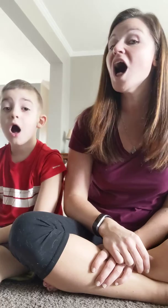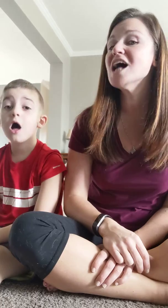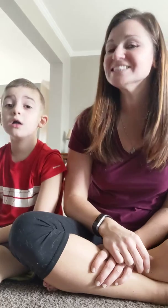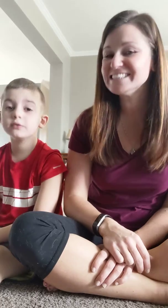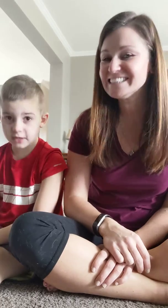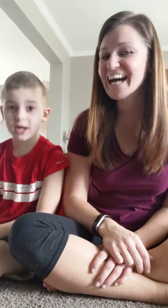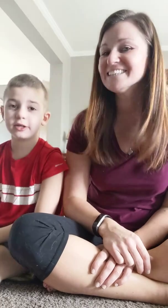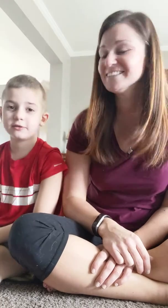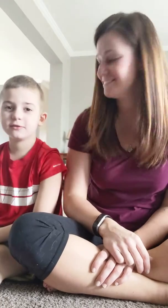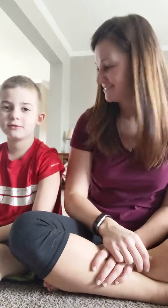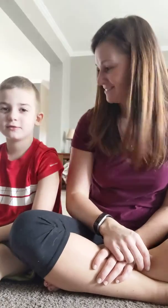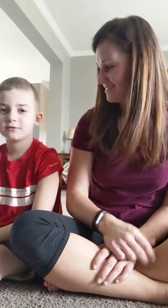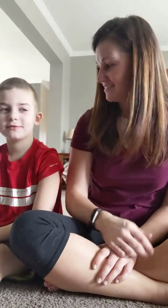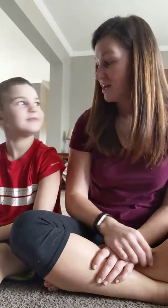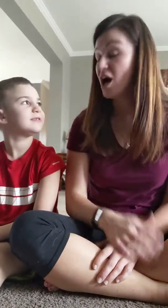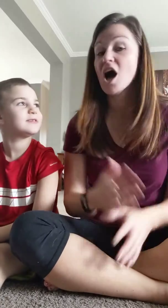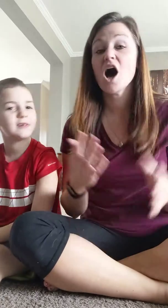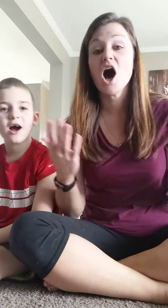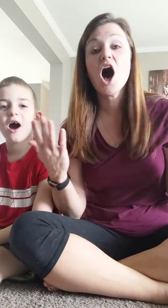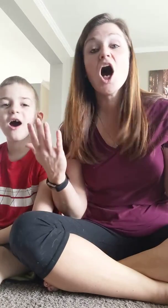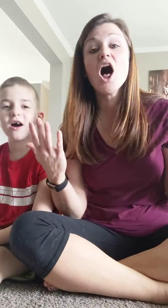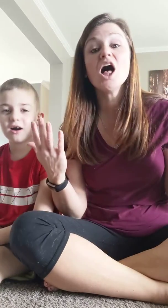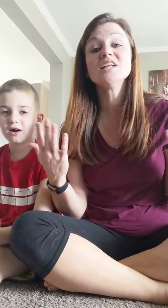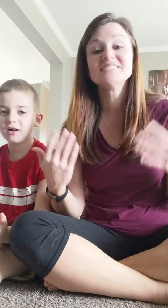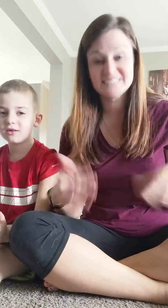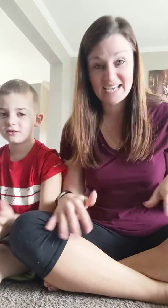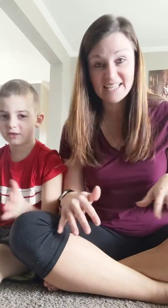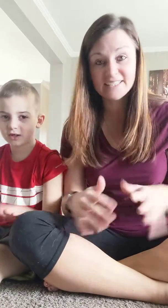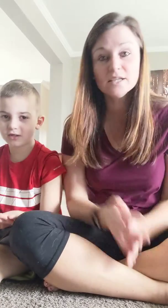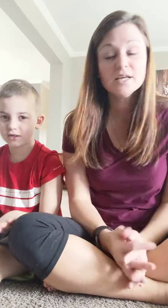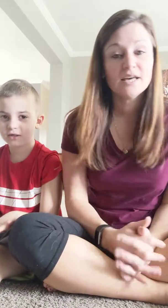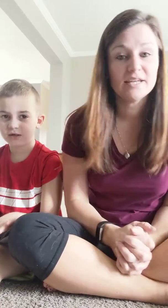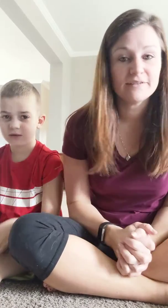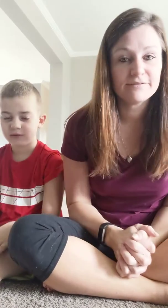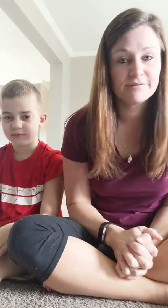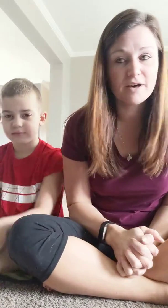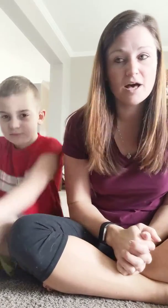All done. All done. And